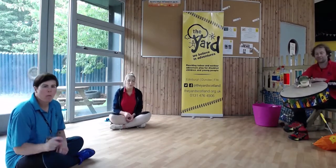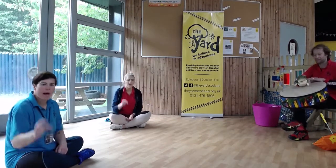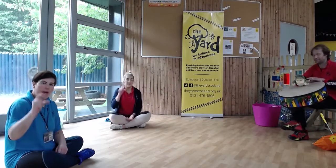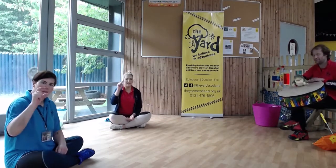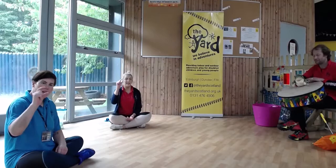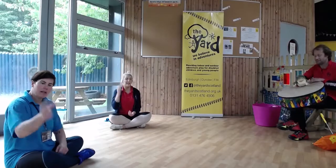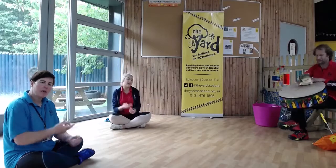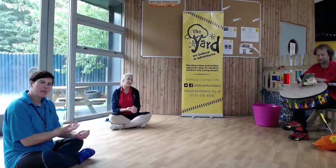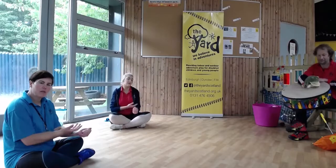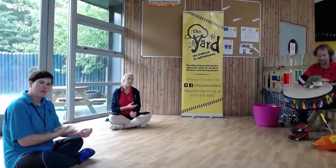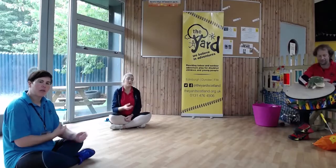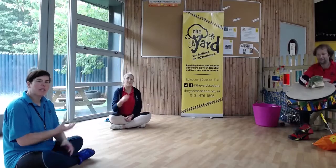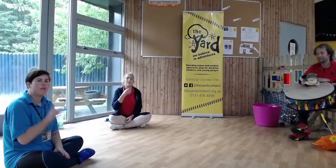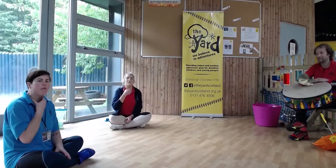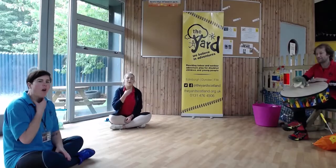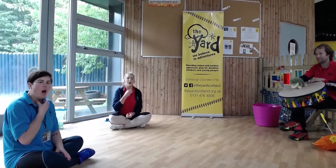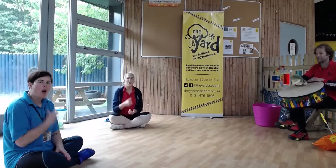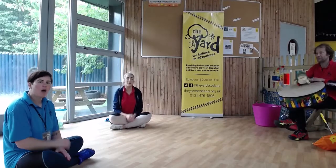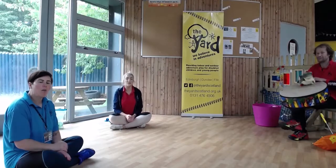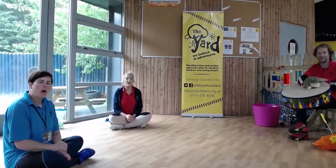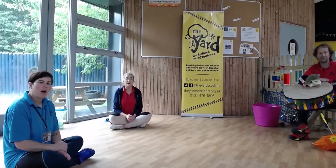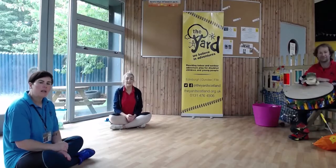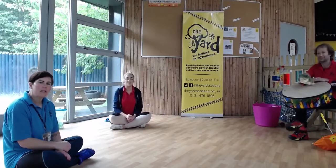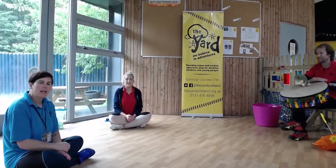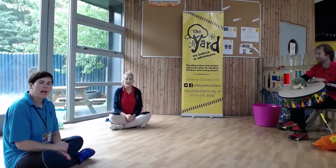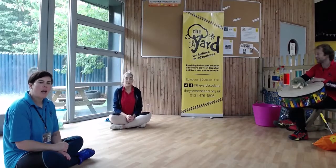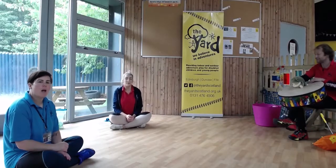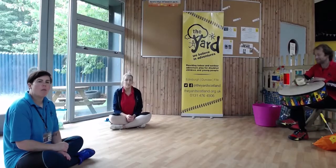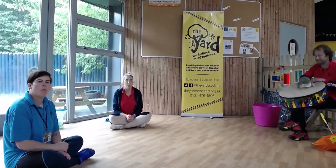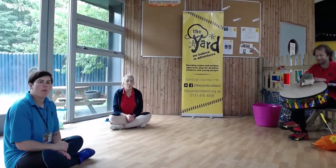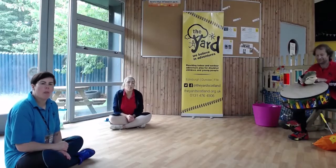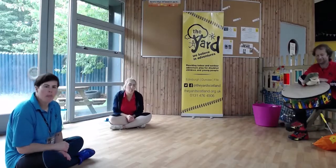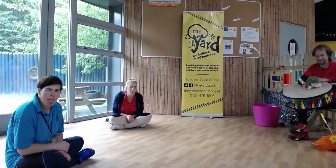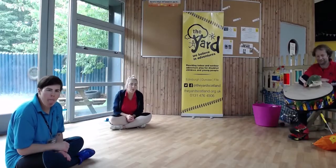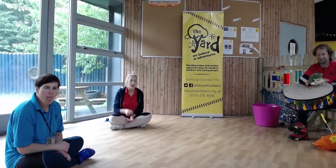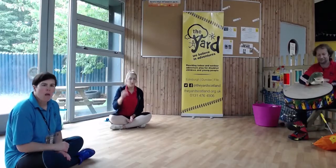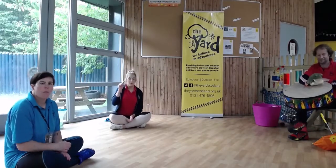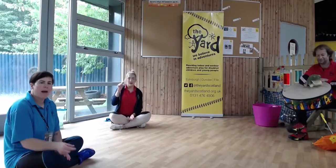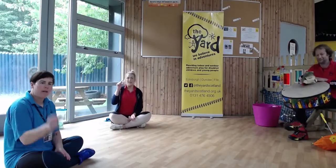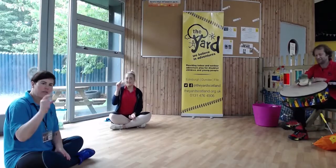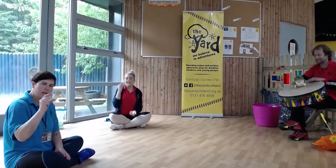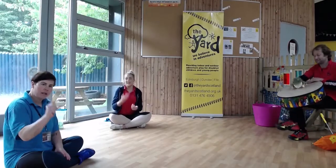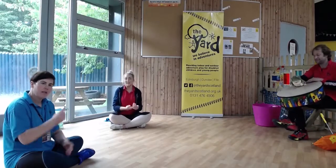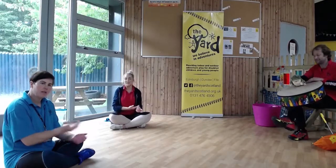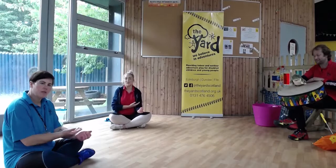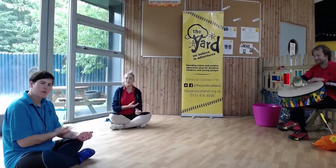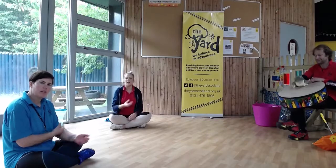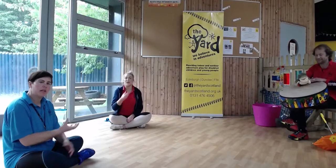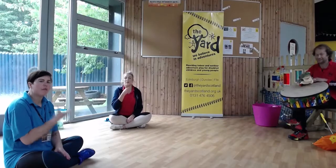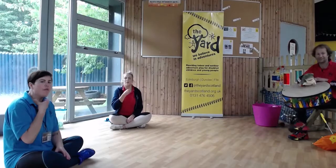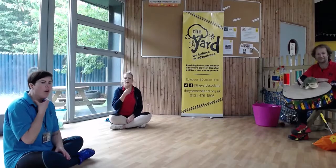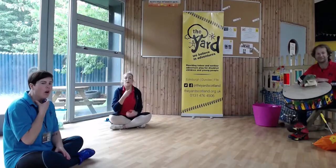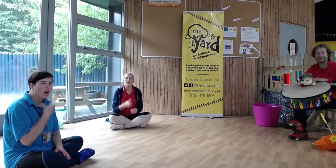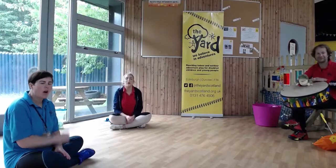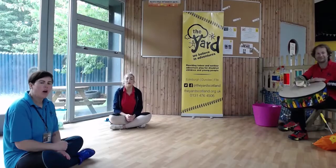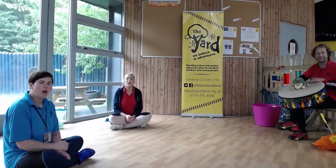Went the little green frog one day. Went the little green frog.